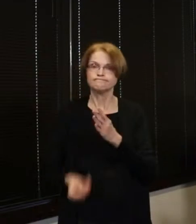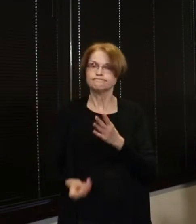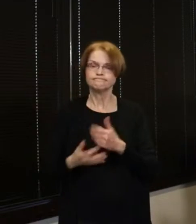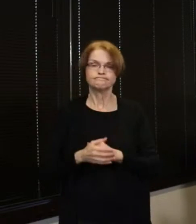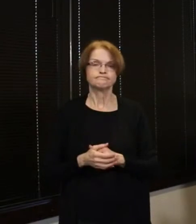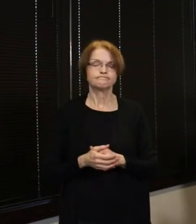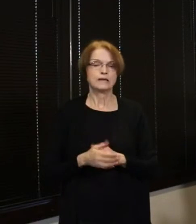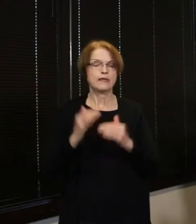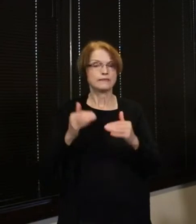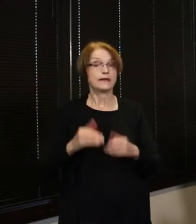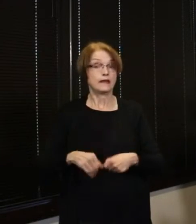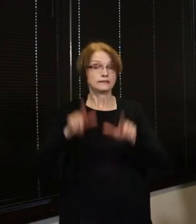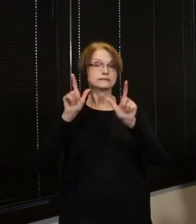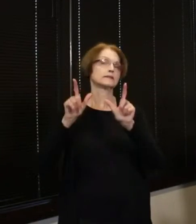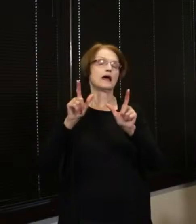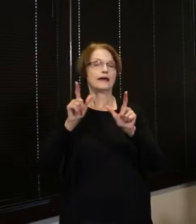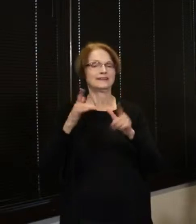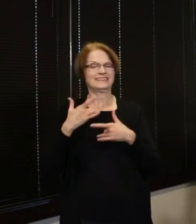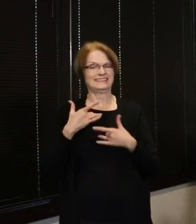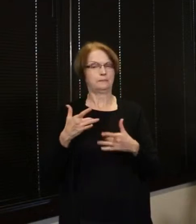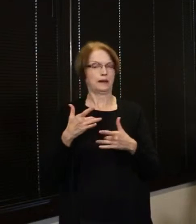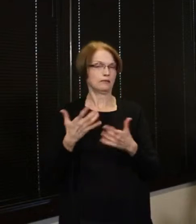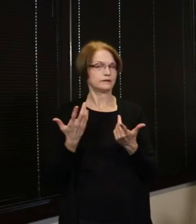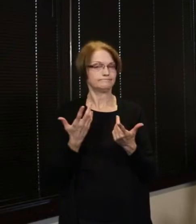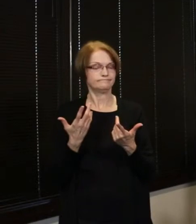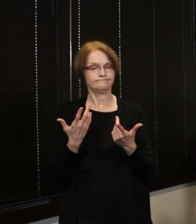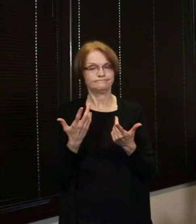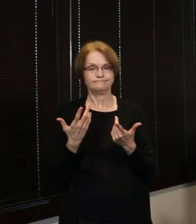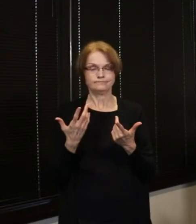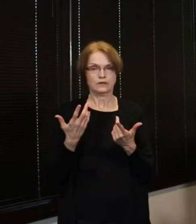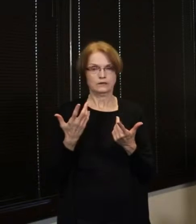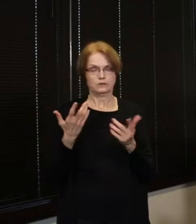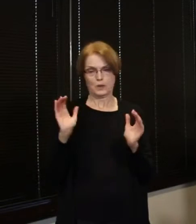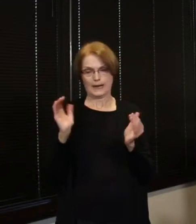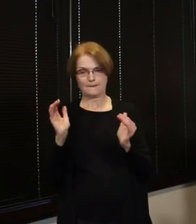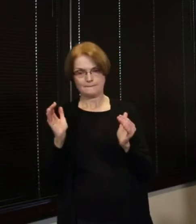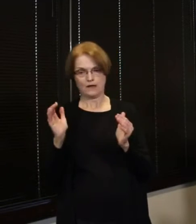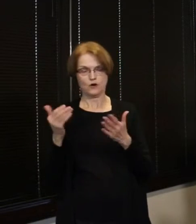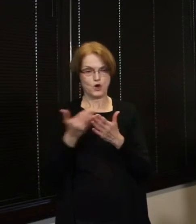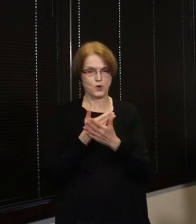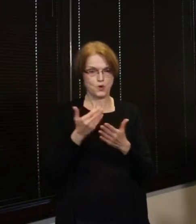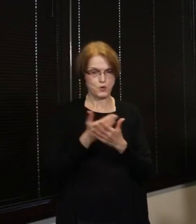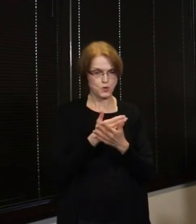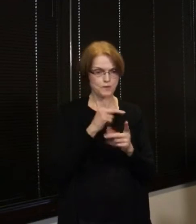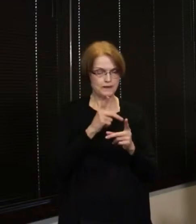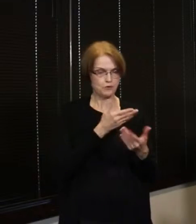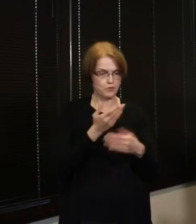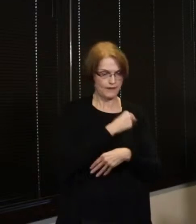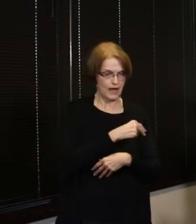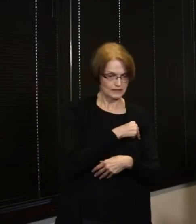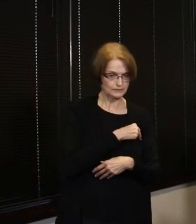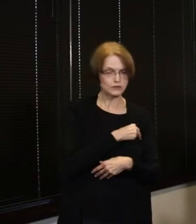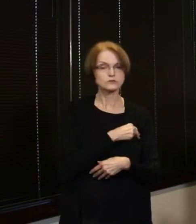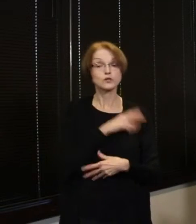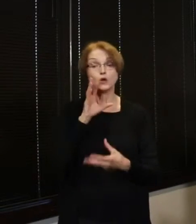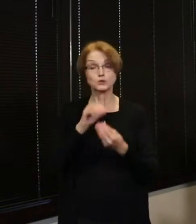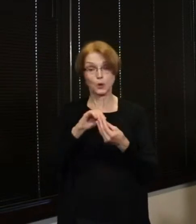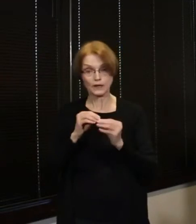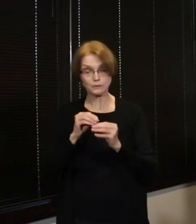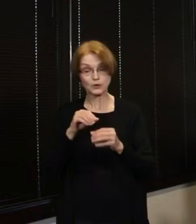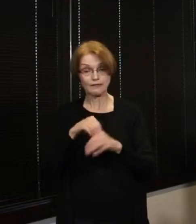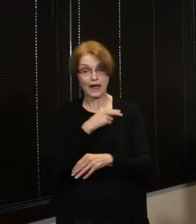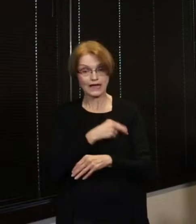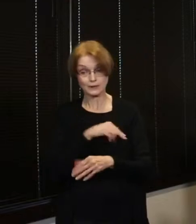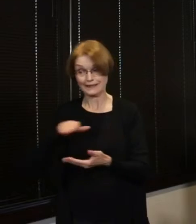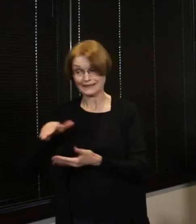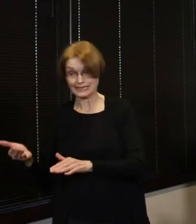next slide is we typically show the relationship between those new admissions, the hospitalizations and deaths, and you can see how